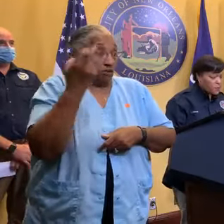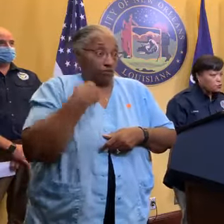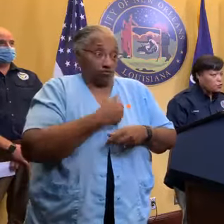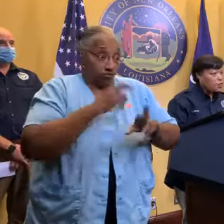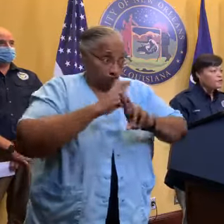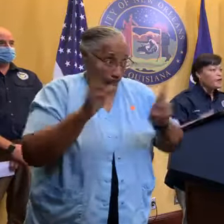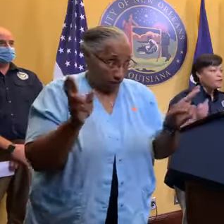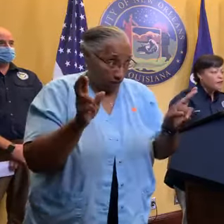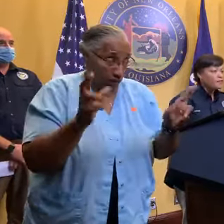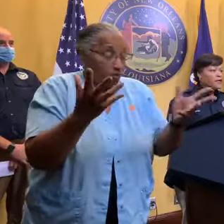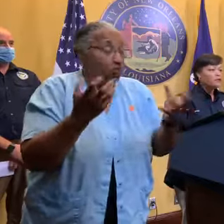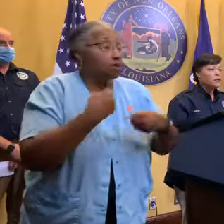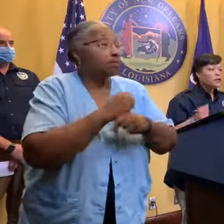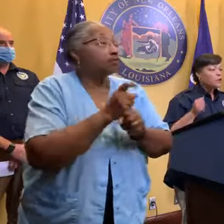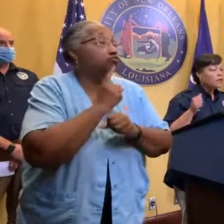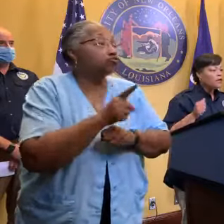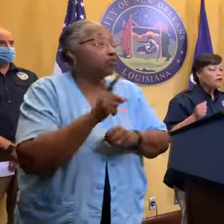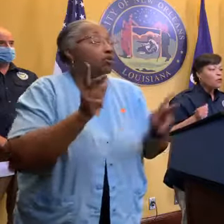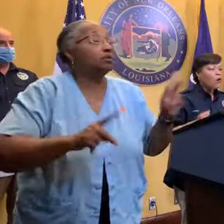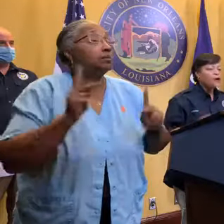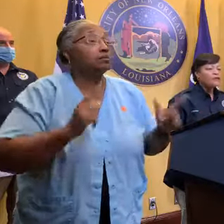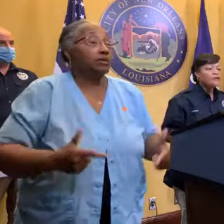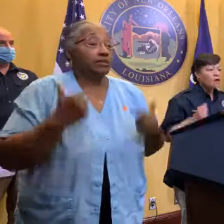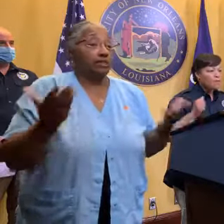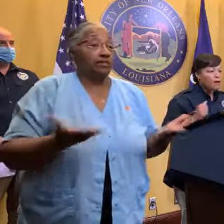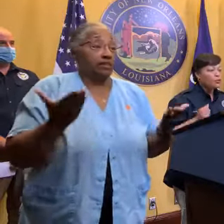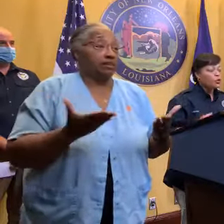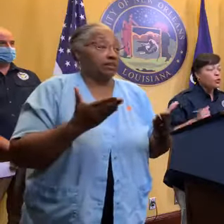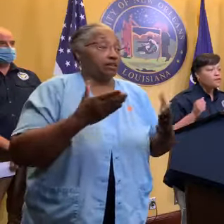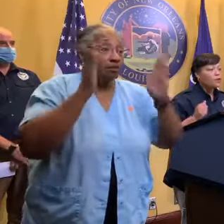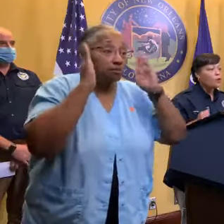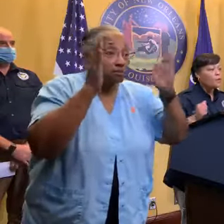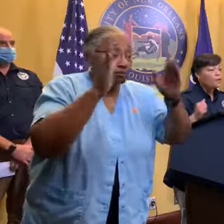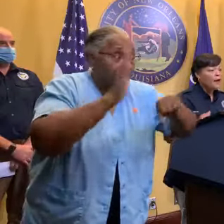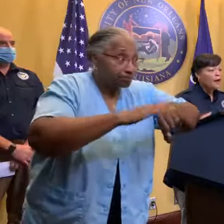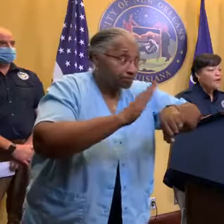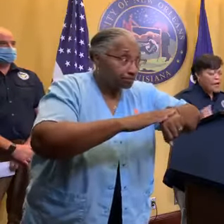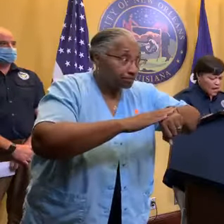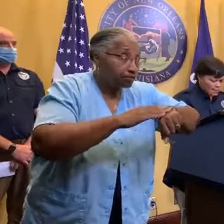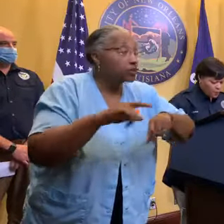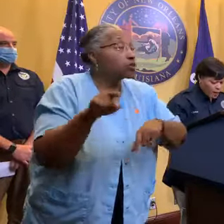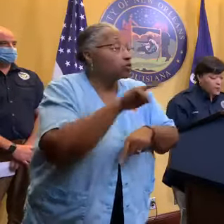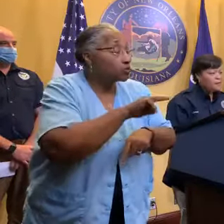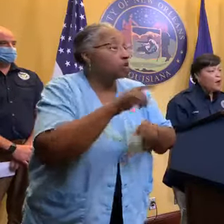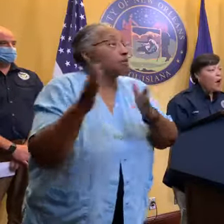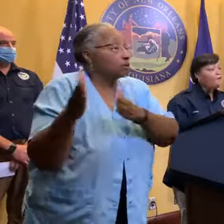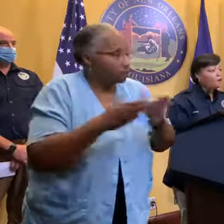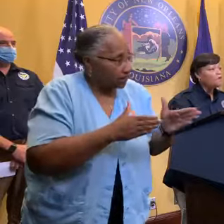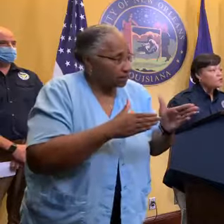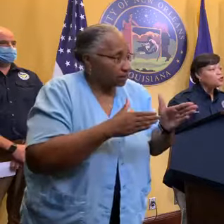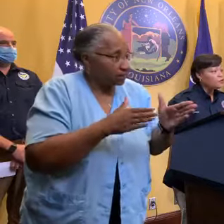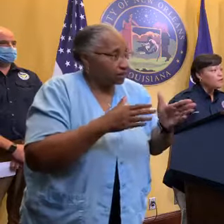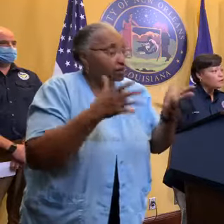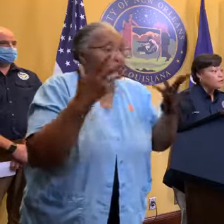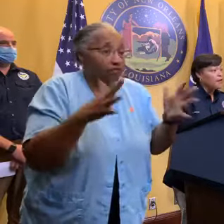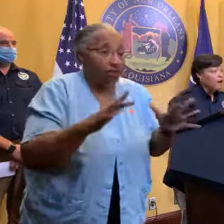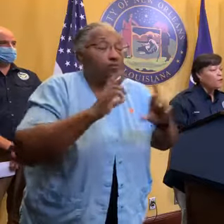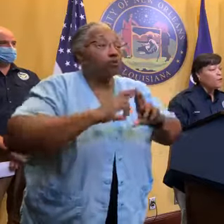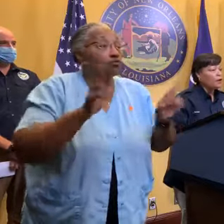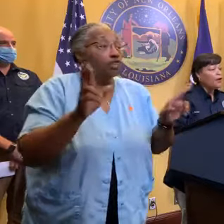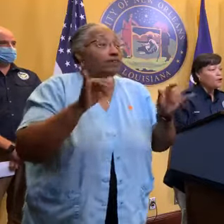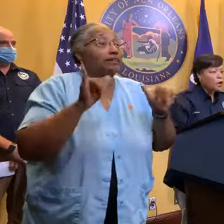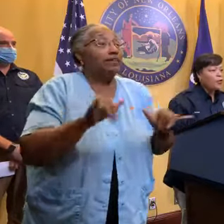to ensure that residents heed the warnings, make sure that you are prepared, and be ready to be off of the streets. And